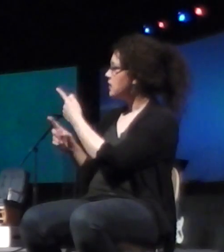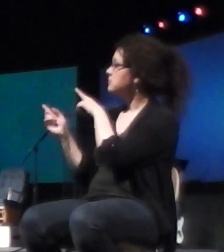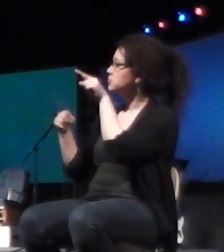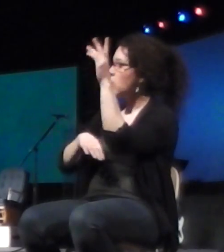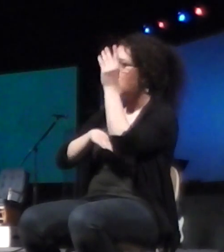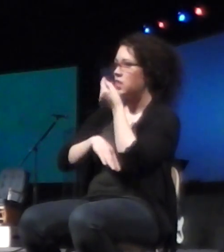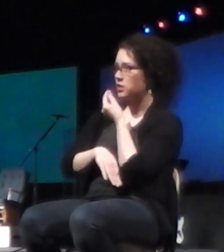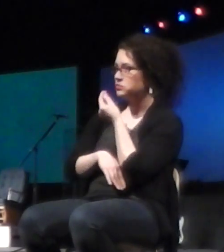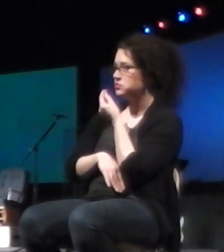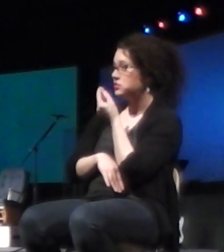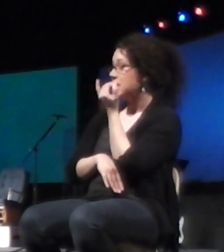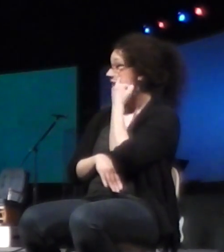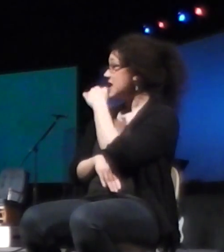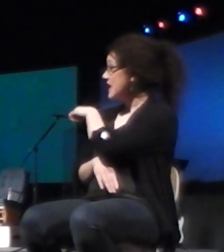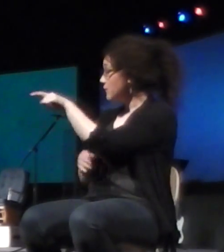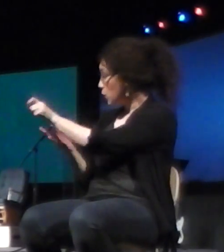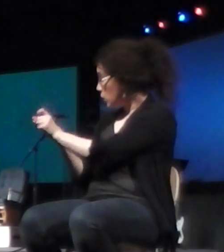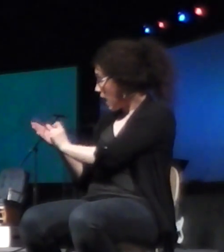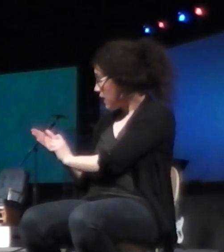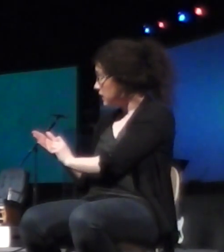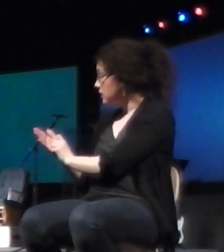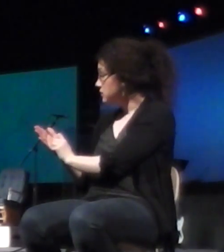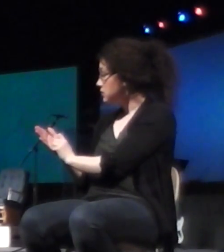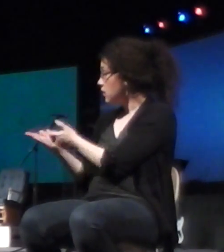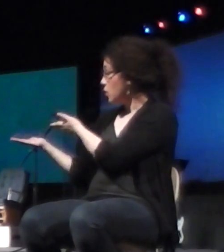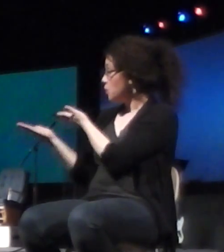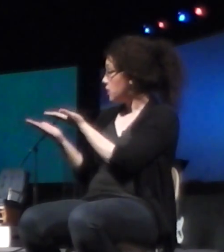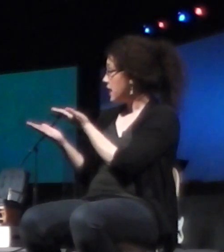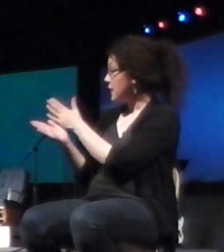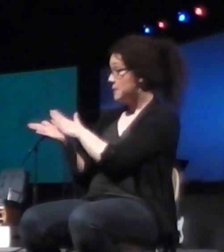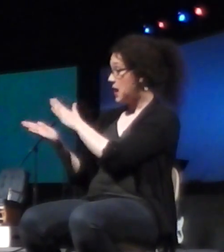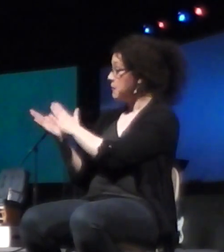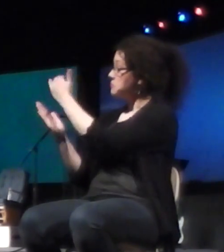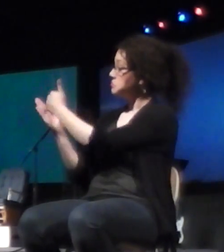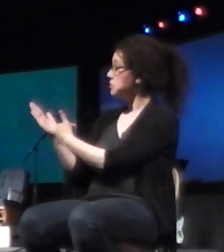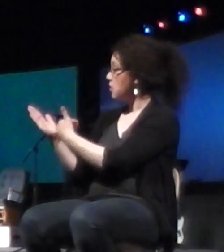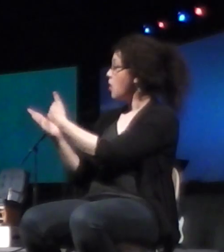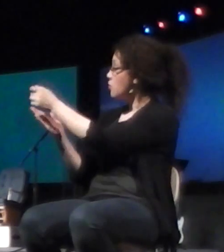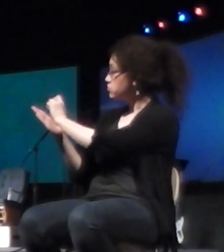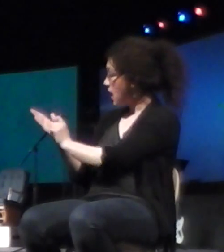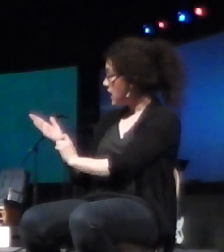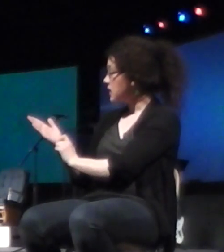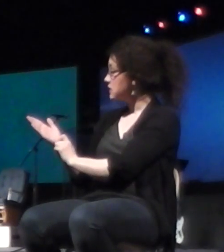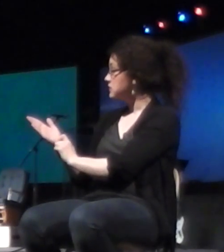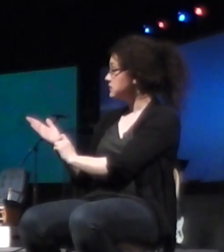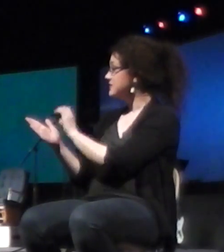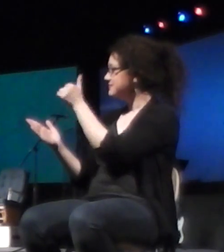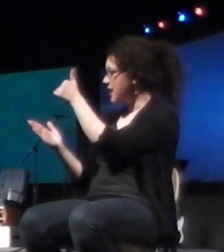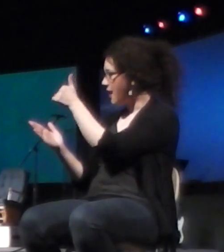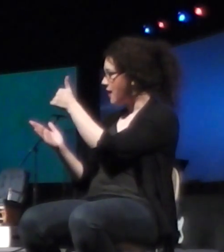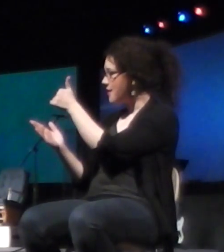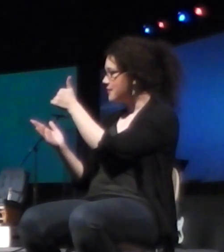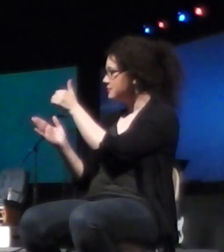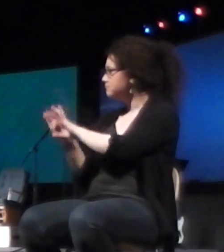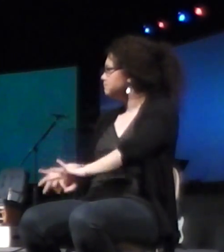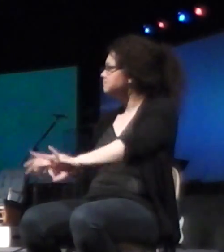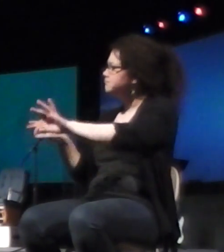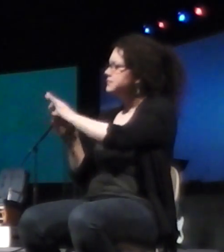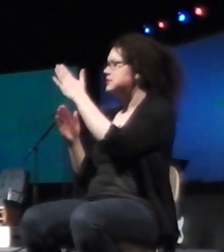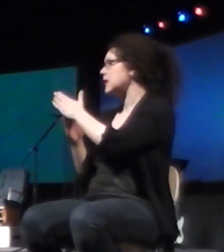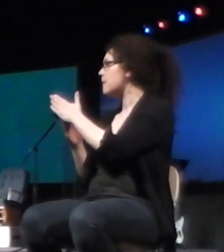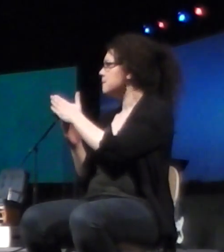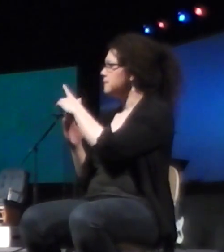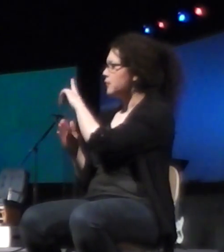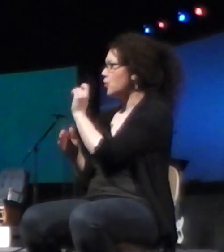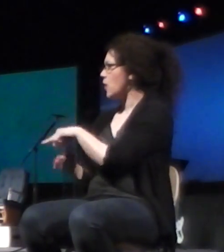together. And if you will write down, and literally bring with you on paper, write down ahead of time the 10 biggest questions of what you're dealing with,